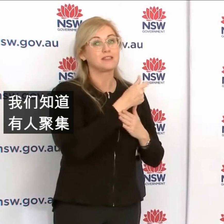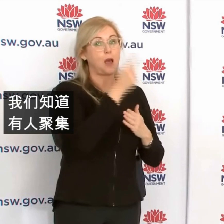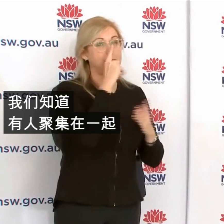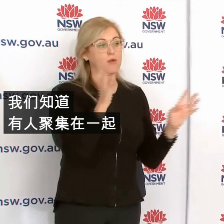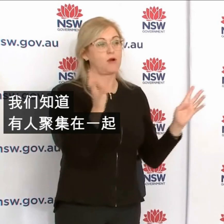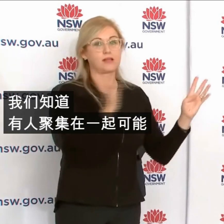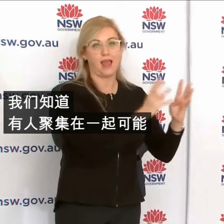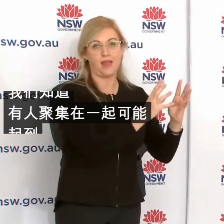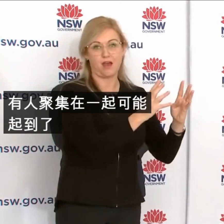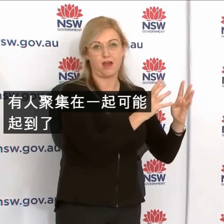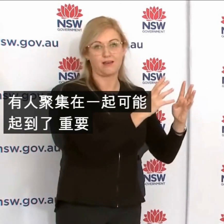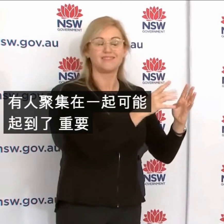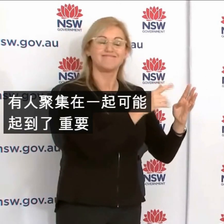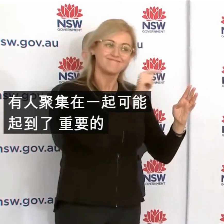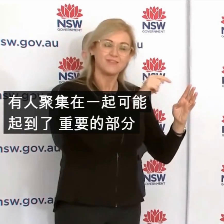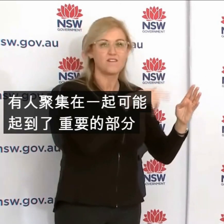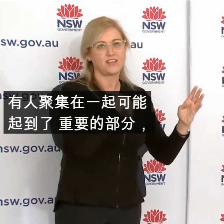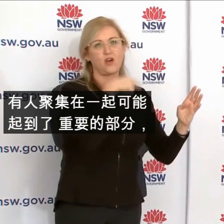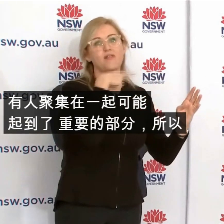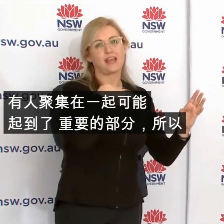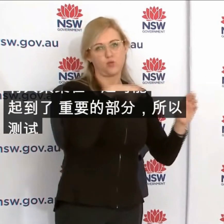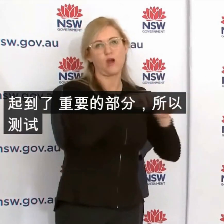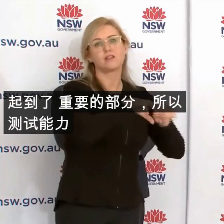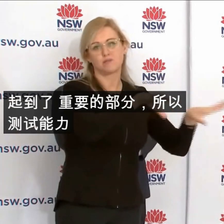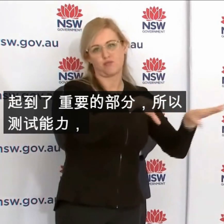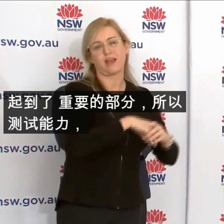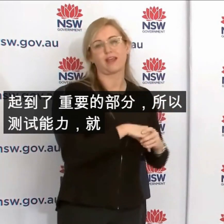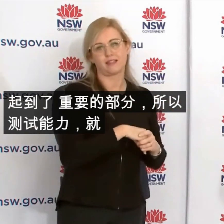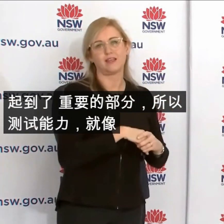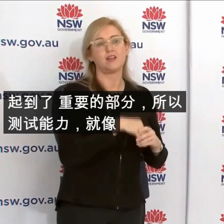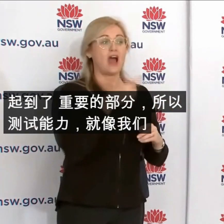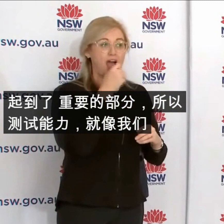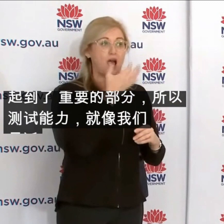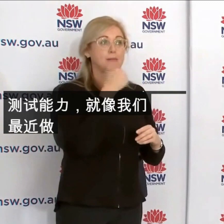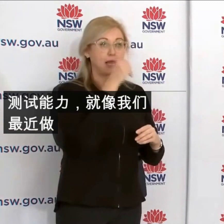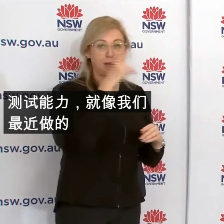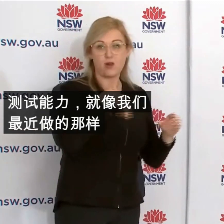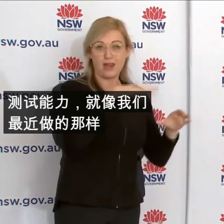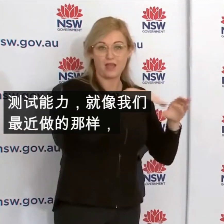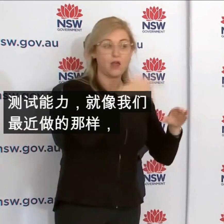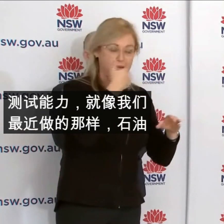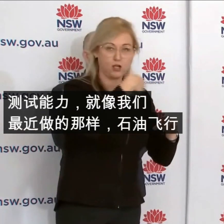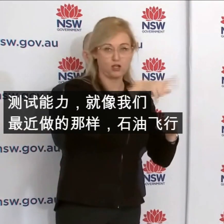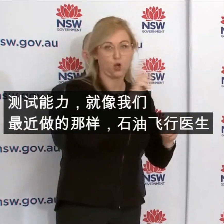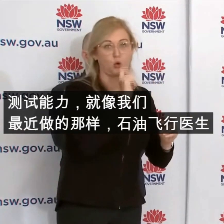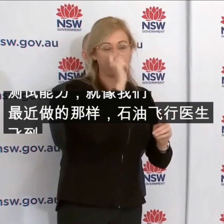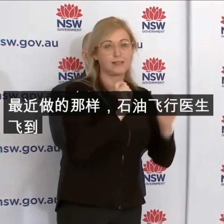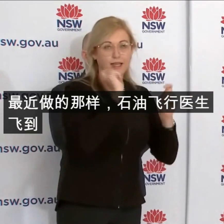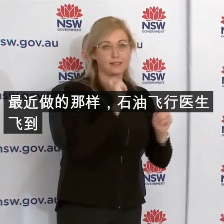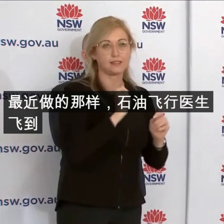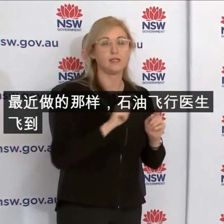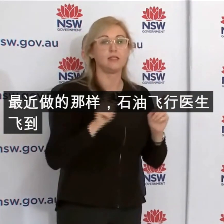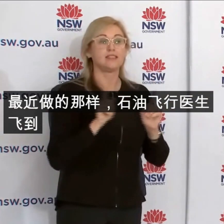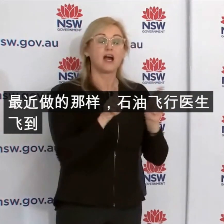of a gathering, that may have played an important part to that. So testing, the ability, as we did recently with the Royal Flying